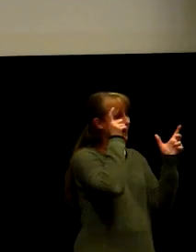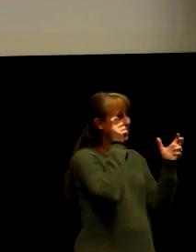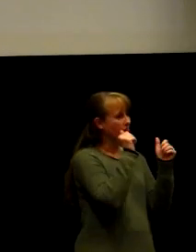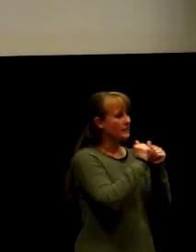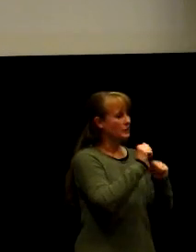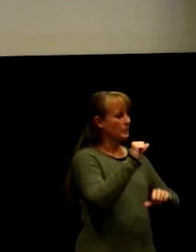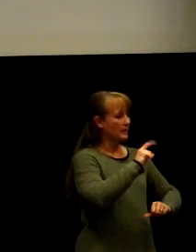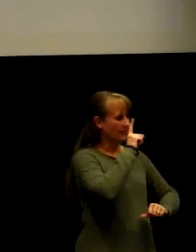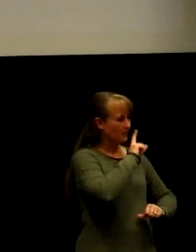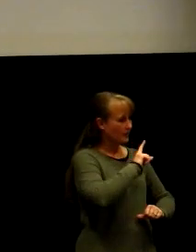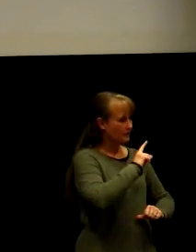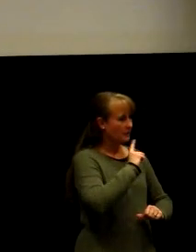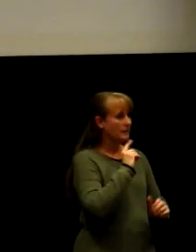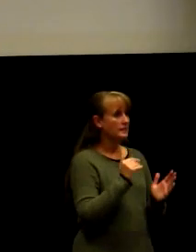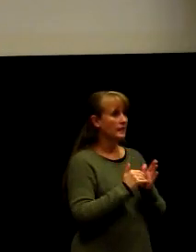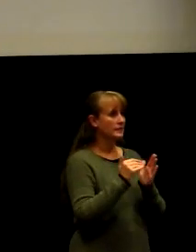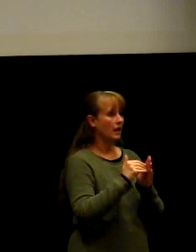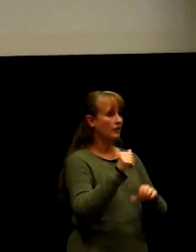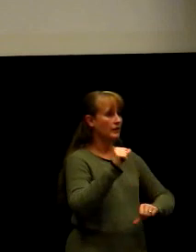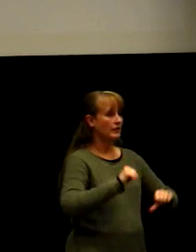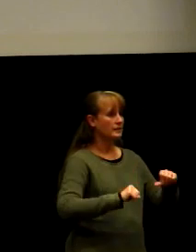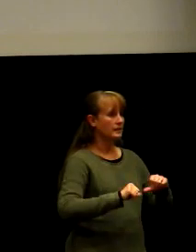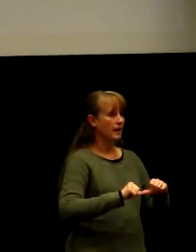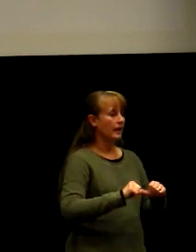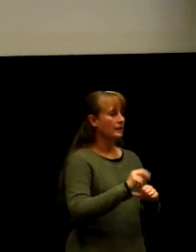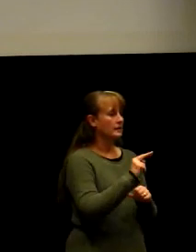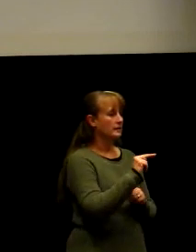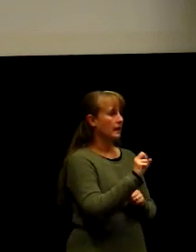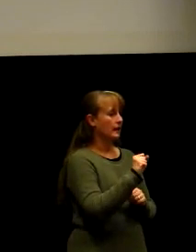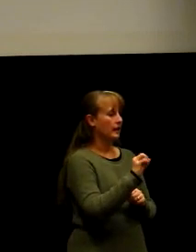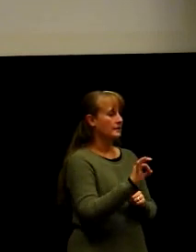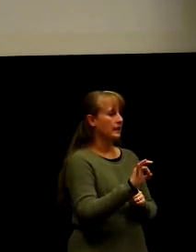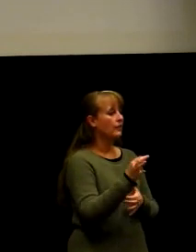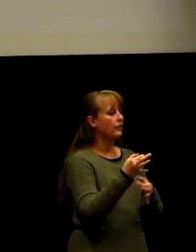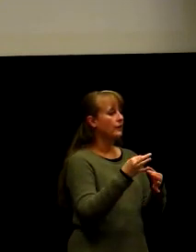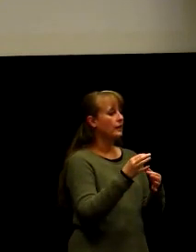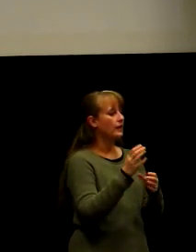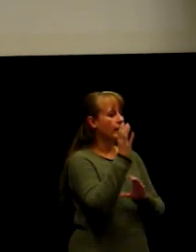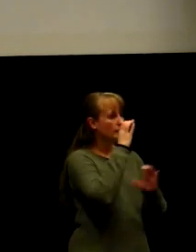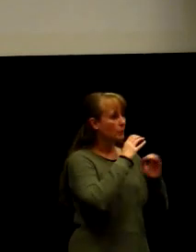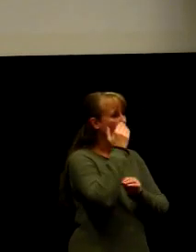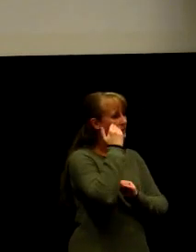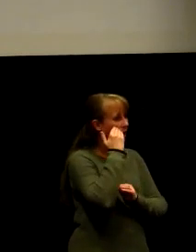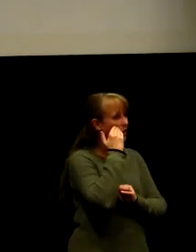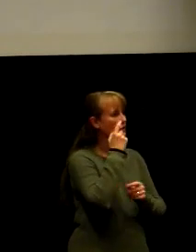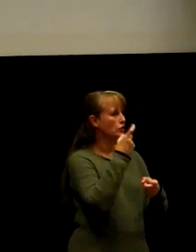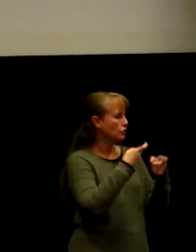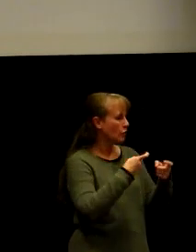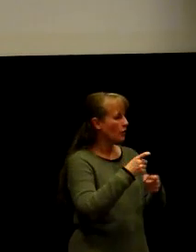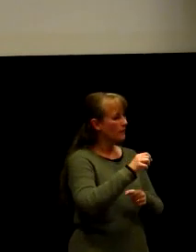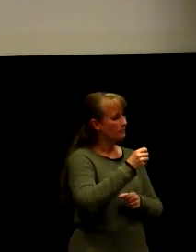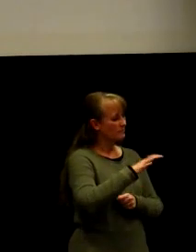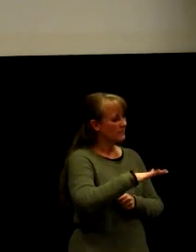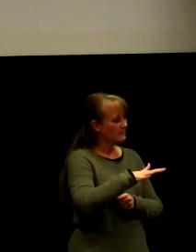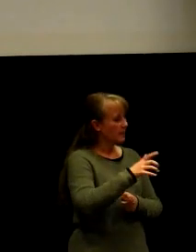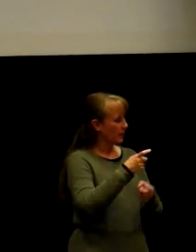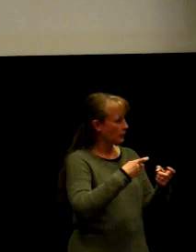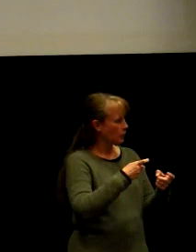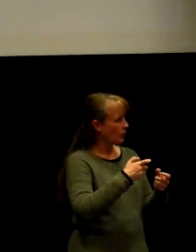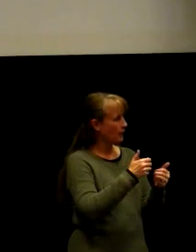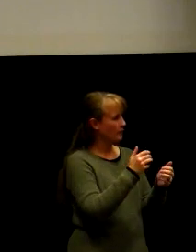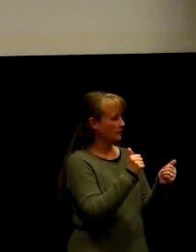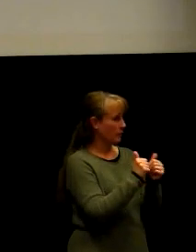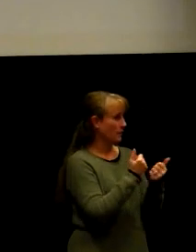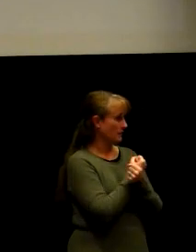fiction. Often he says, the science in SF represents knowledge, exploring and controlling, and semi-safe. Aliens balance